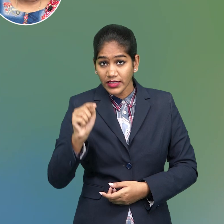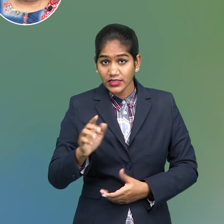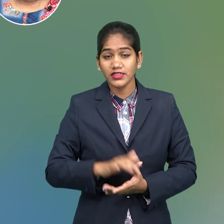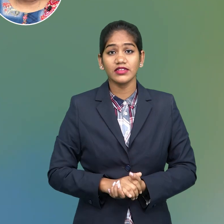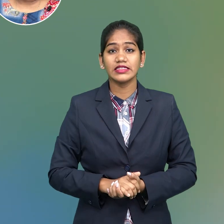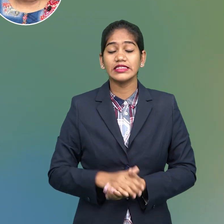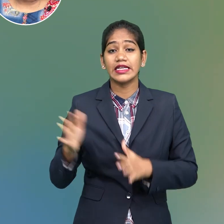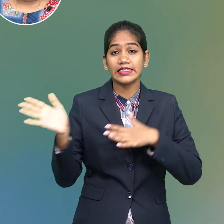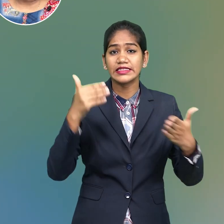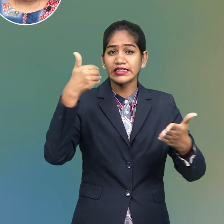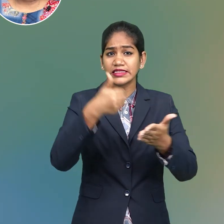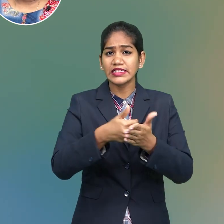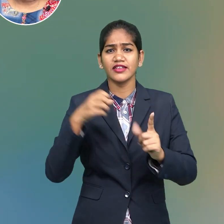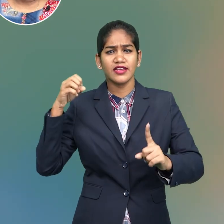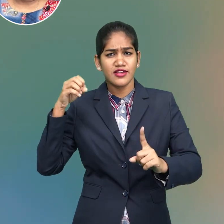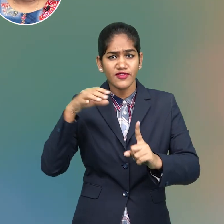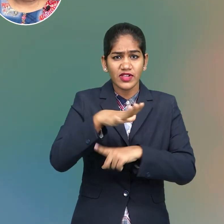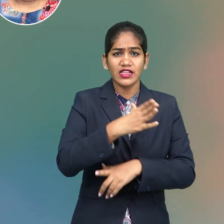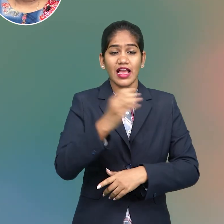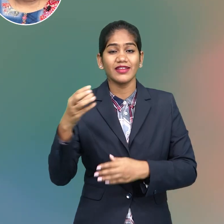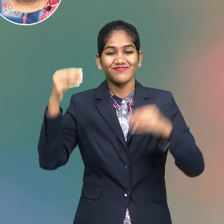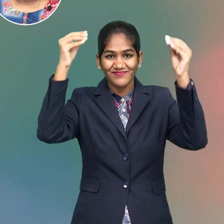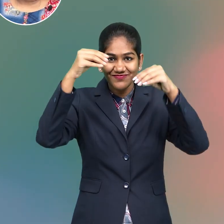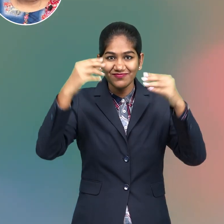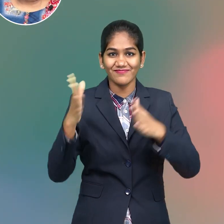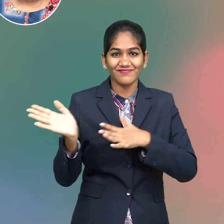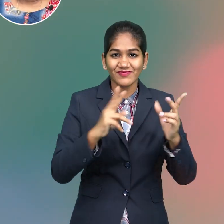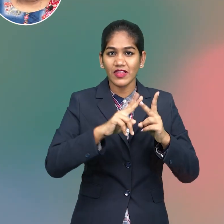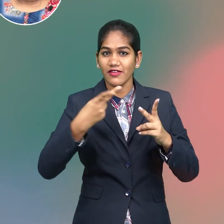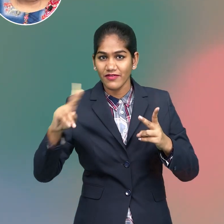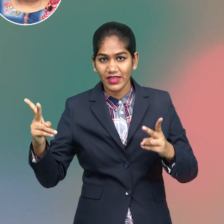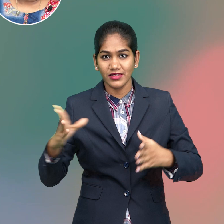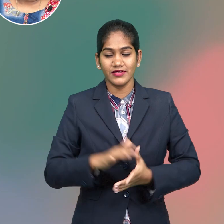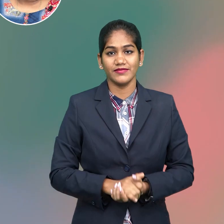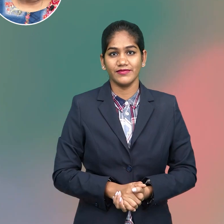Factors influencing climate and weather.